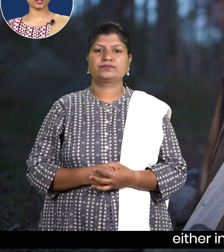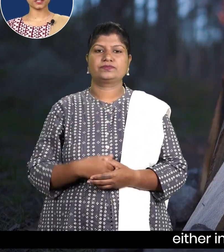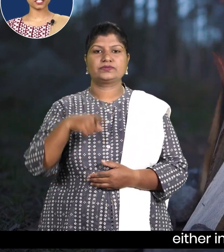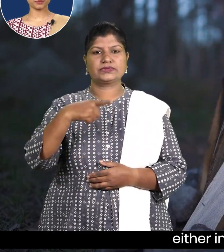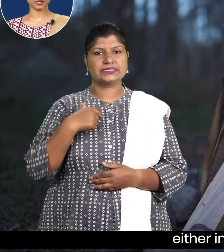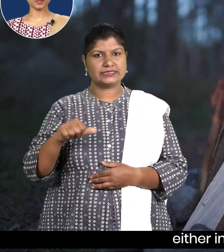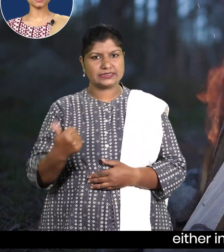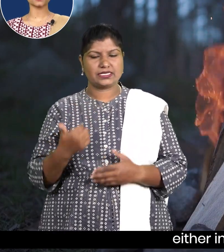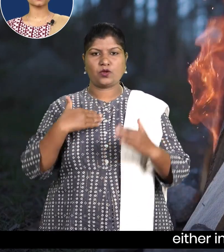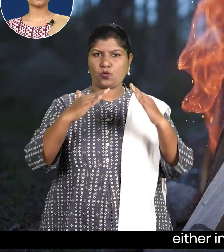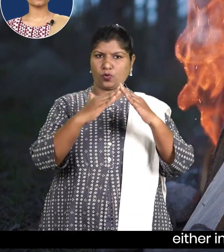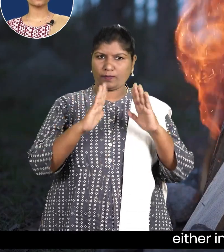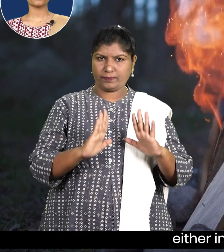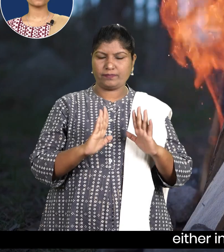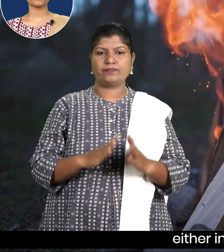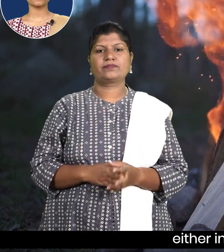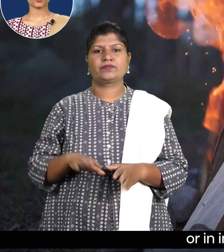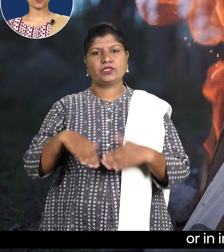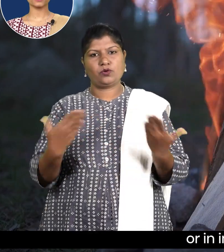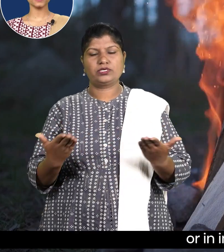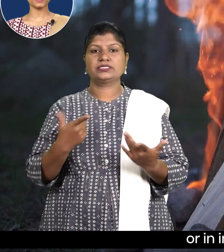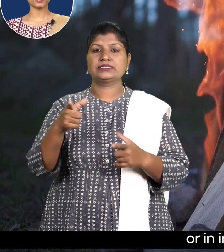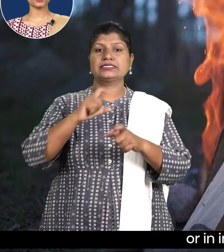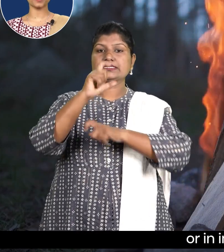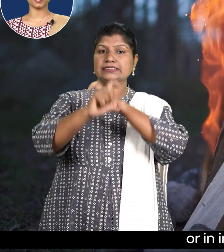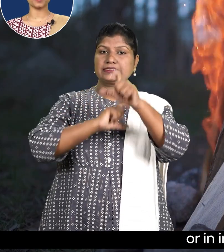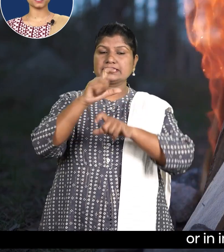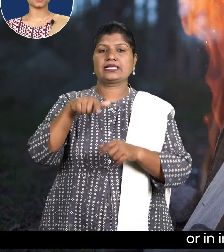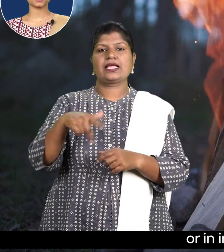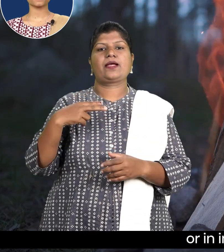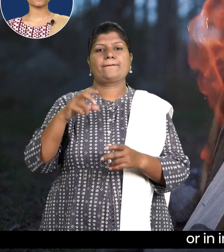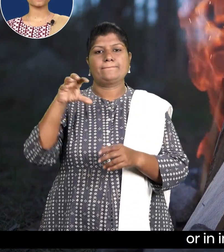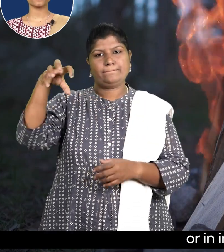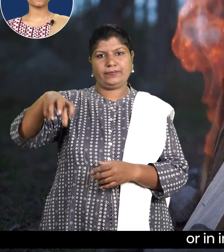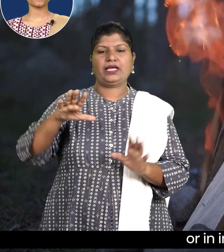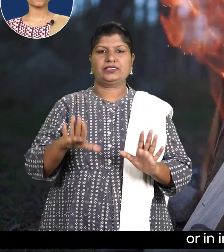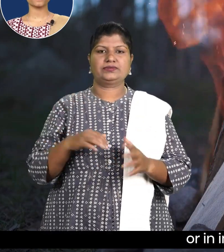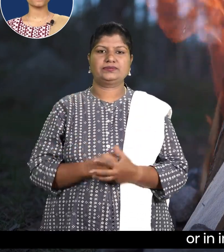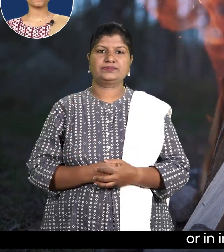either in domestic purpose or in industrial purpose.